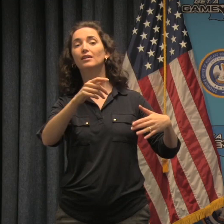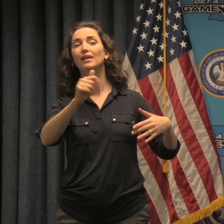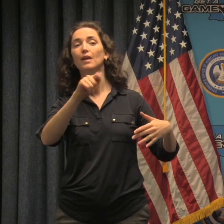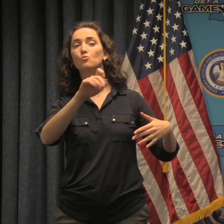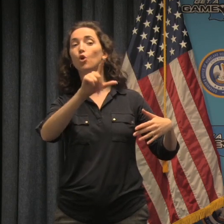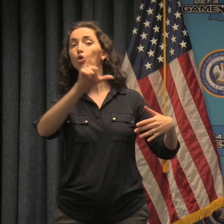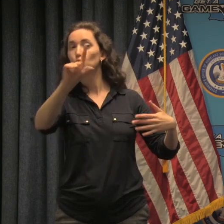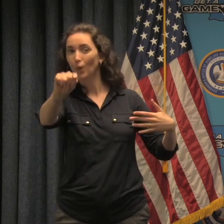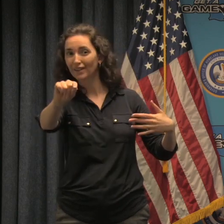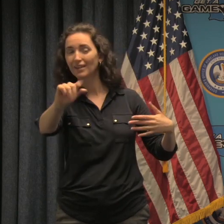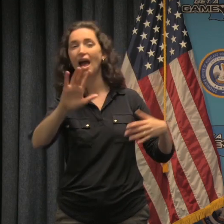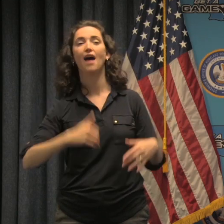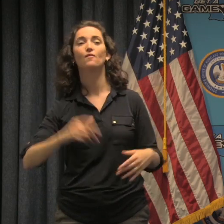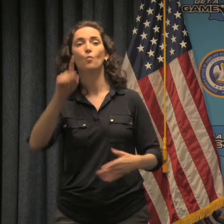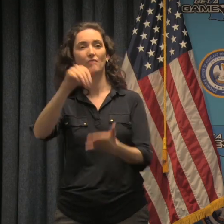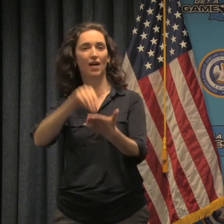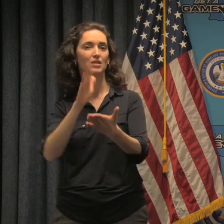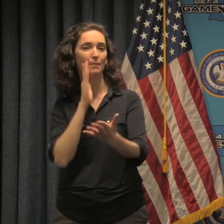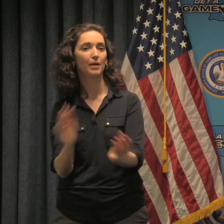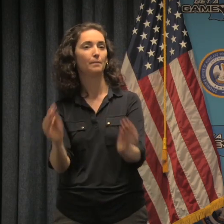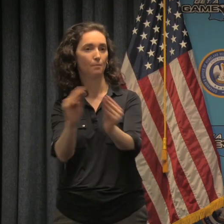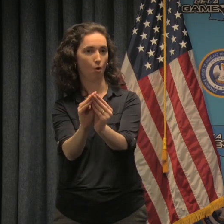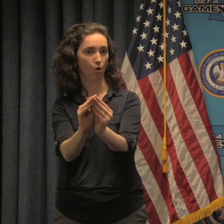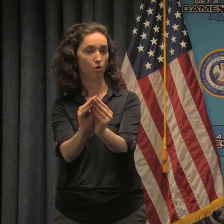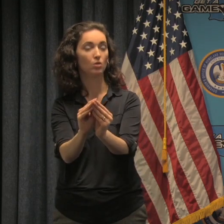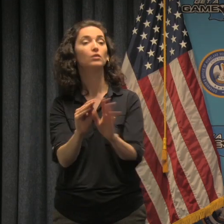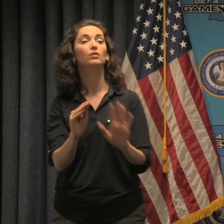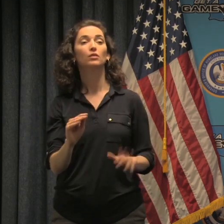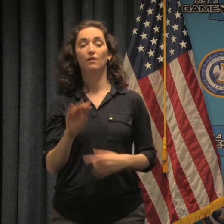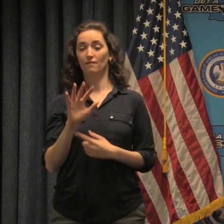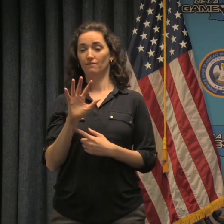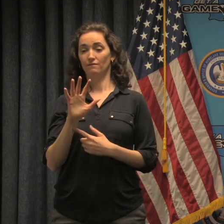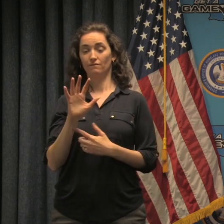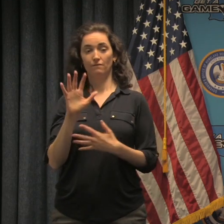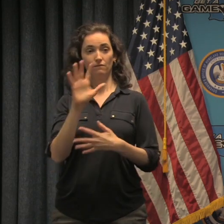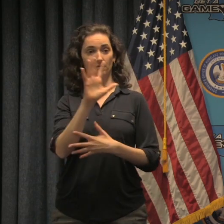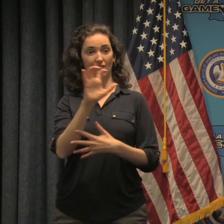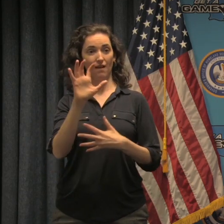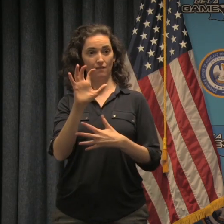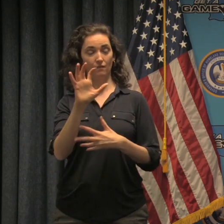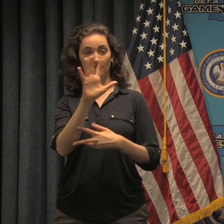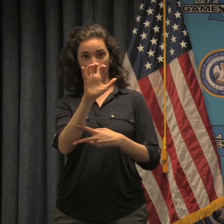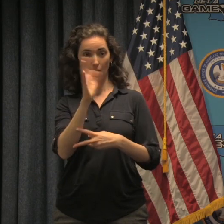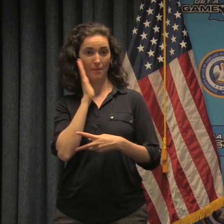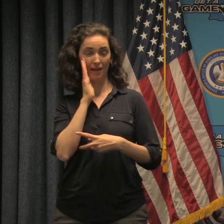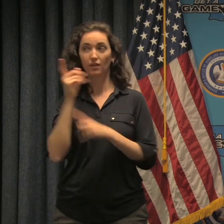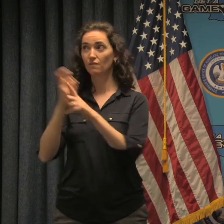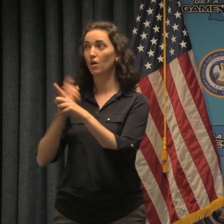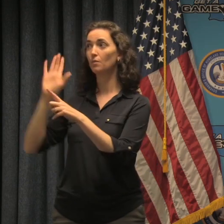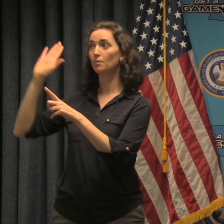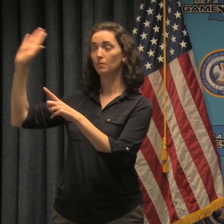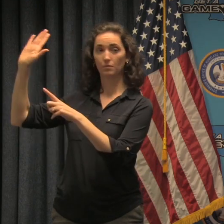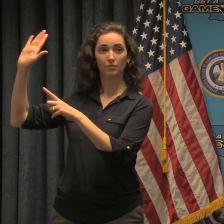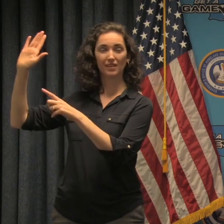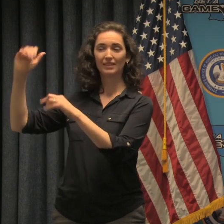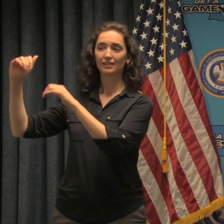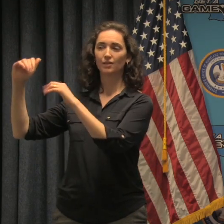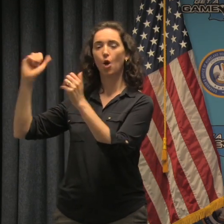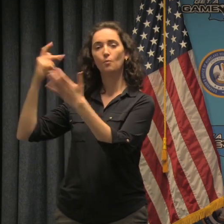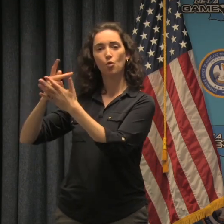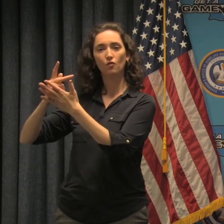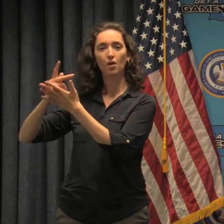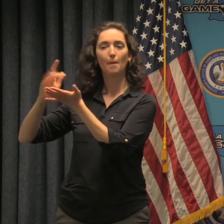20th. 500 of those beds are coming from the 2 field medical stations that he did approve for us, and that's